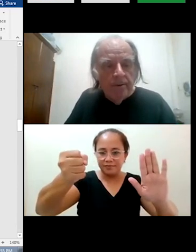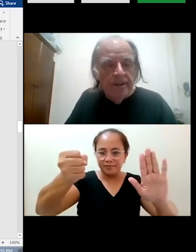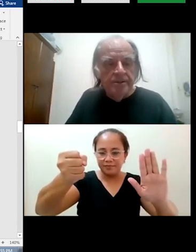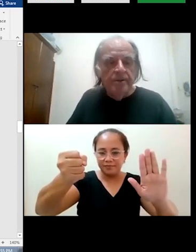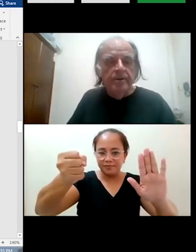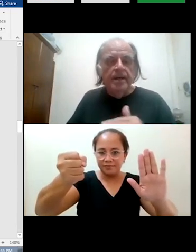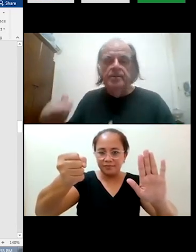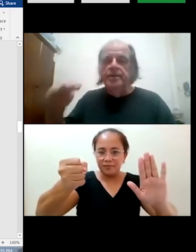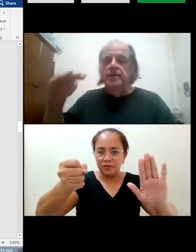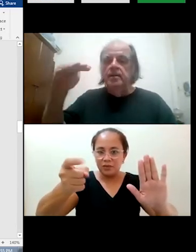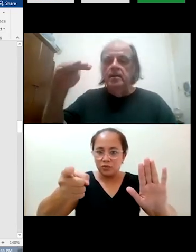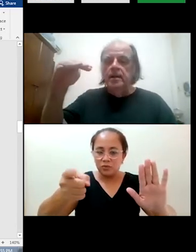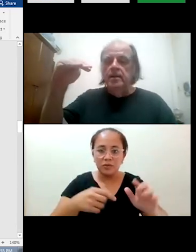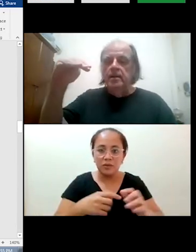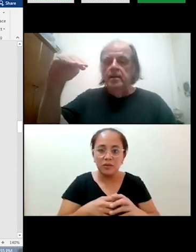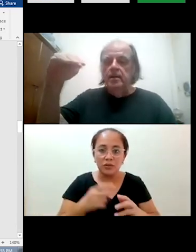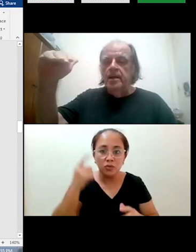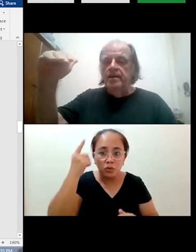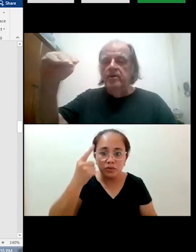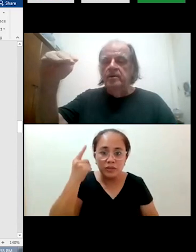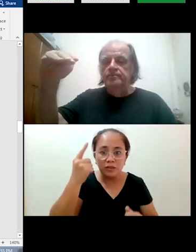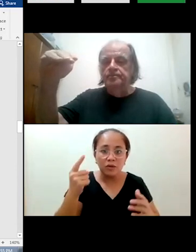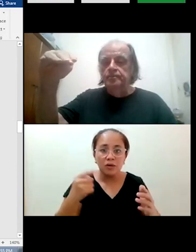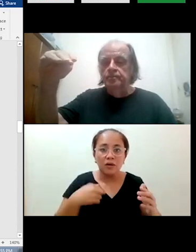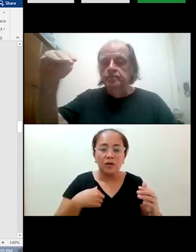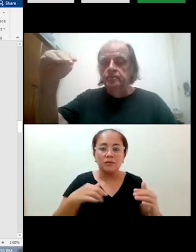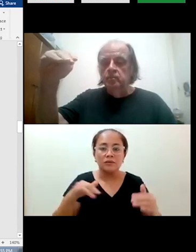So are you considering that to be like kind of